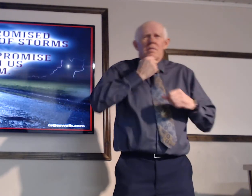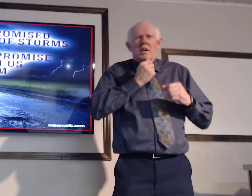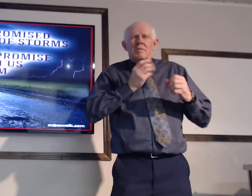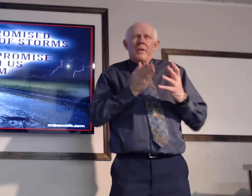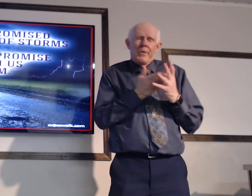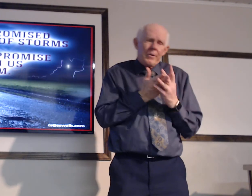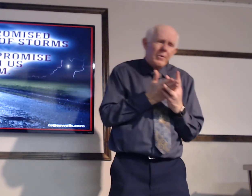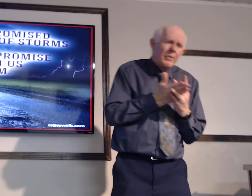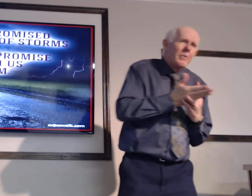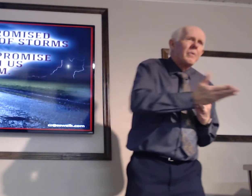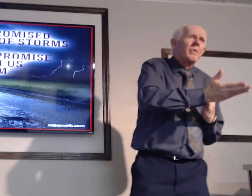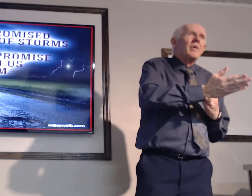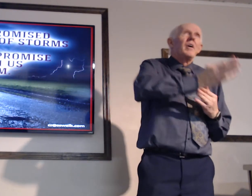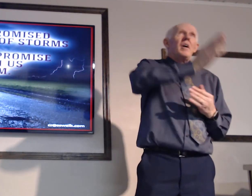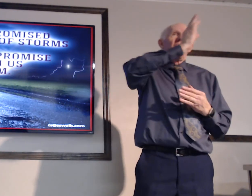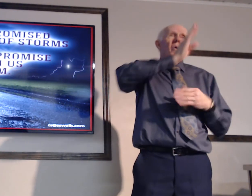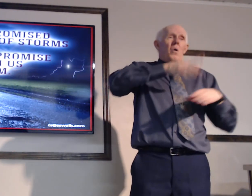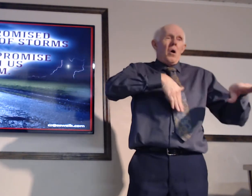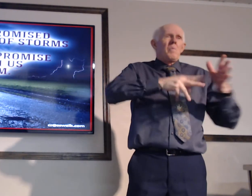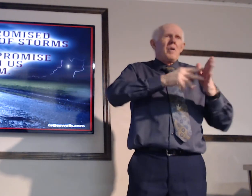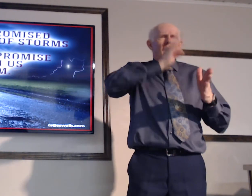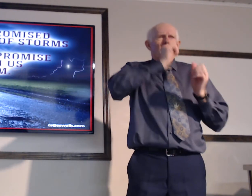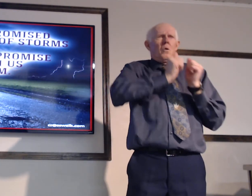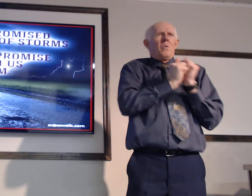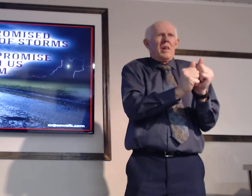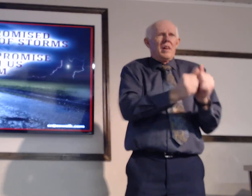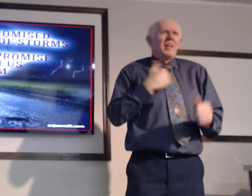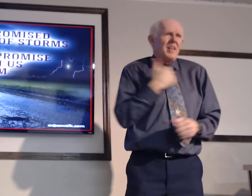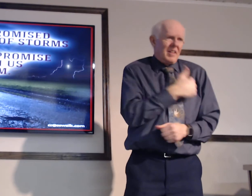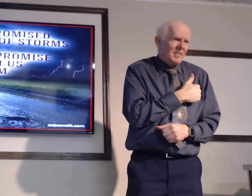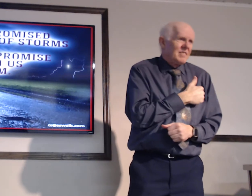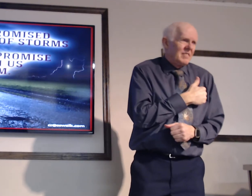our troubles, our problems, our suffering. He walks with us